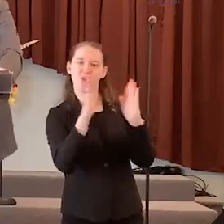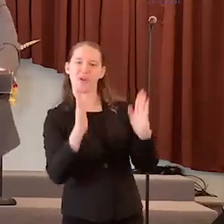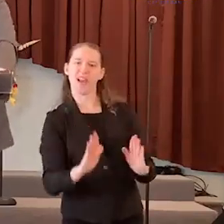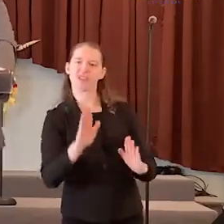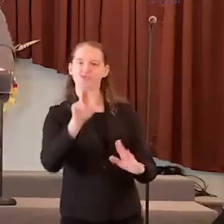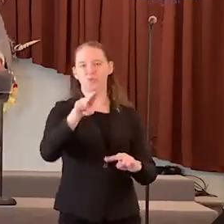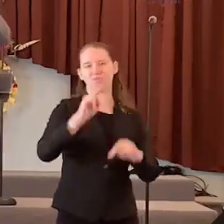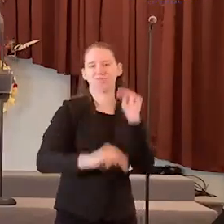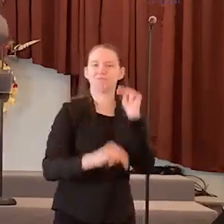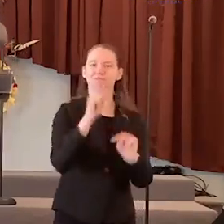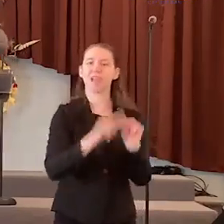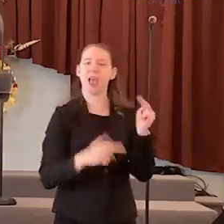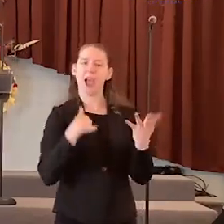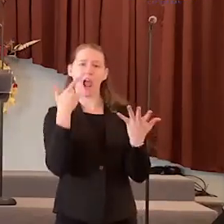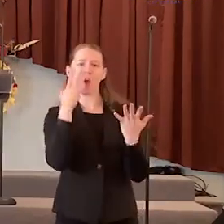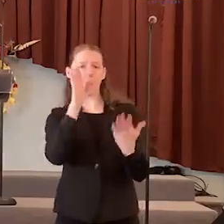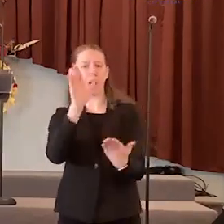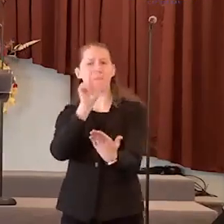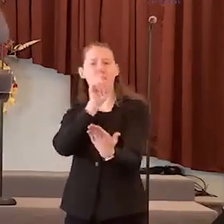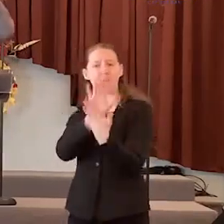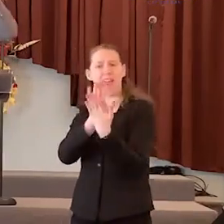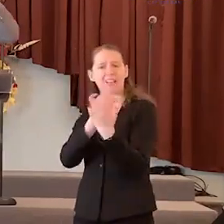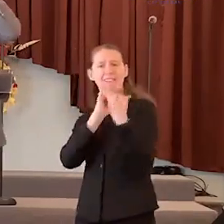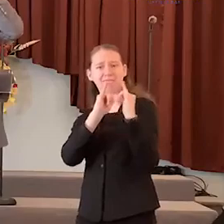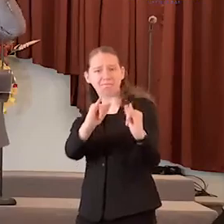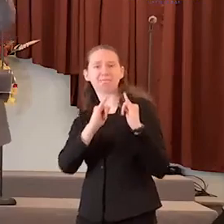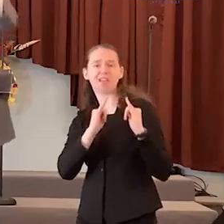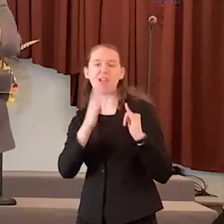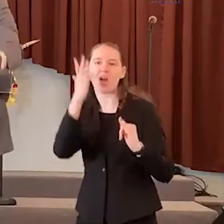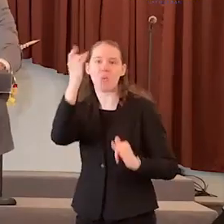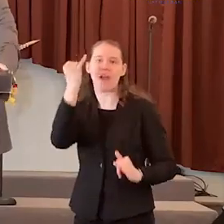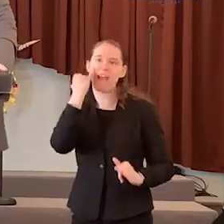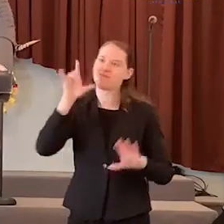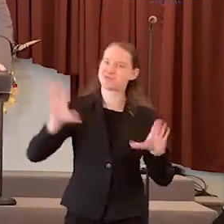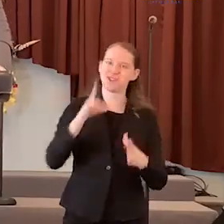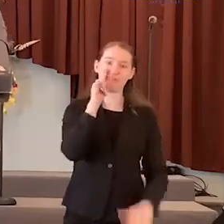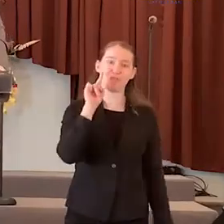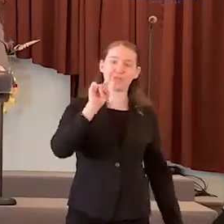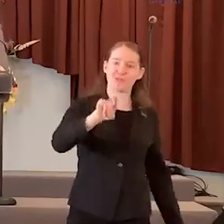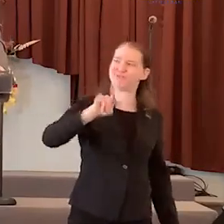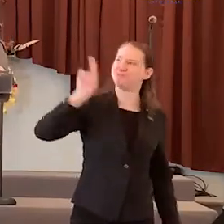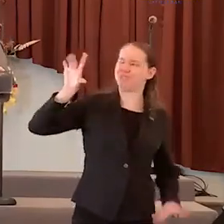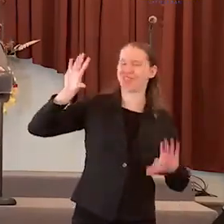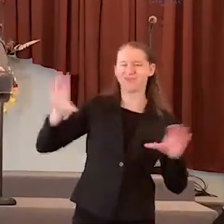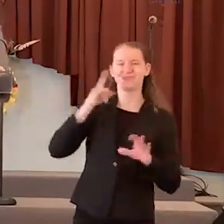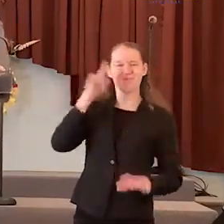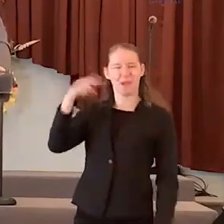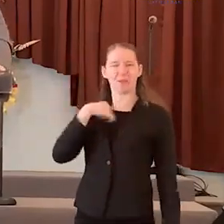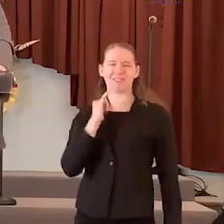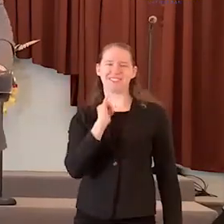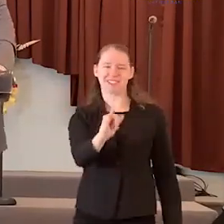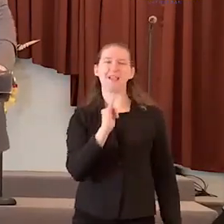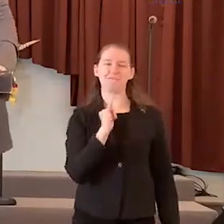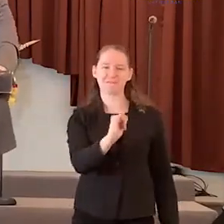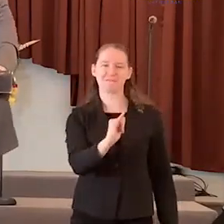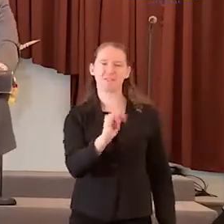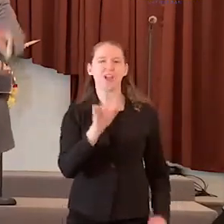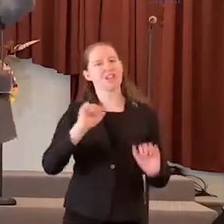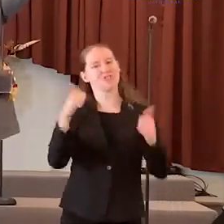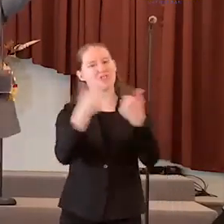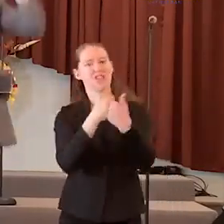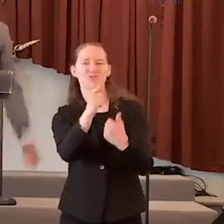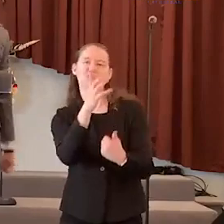your new home, I'm gonna praise God like it's mine. Because if he can do it for you, he can do it for me. I get over your